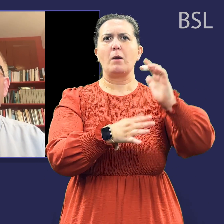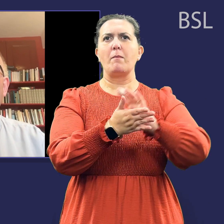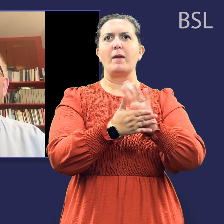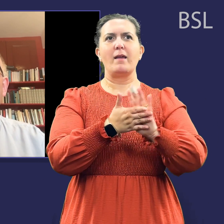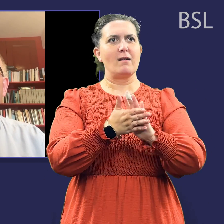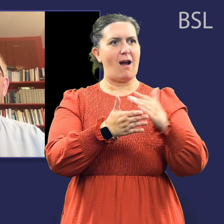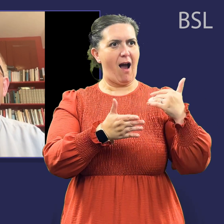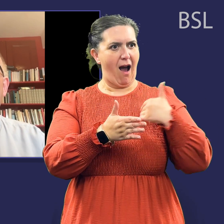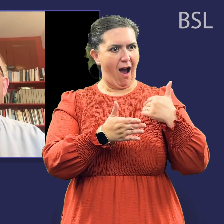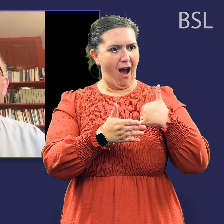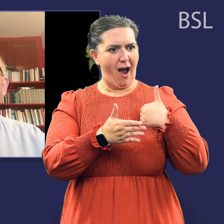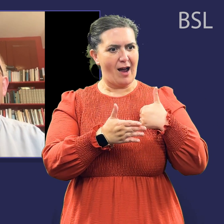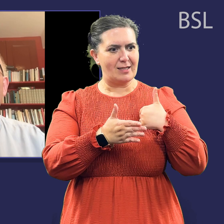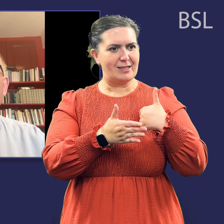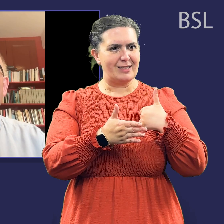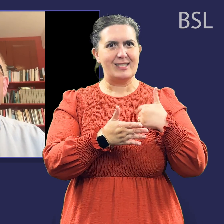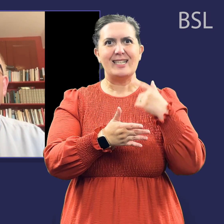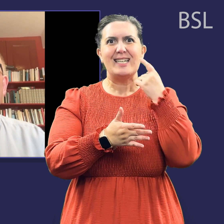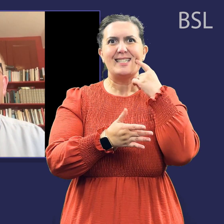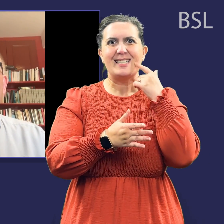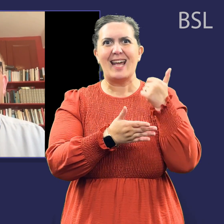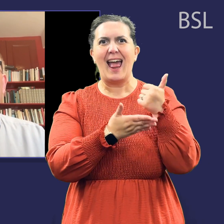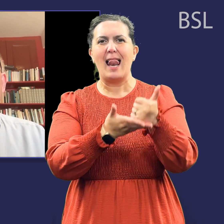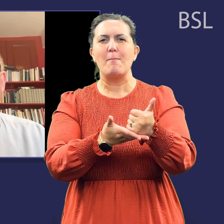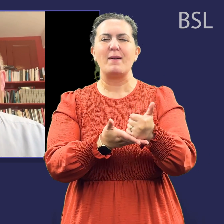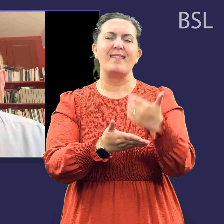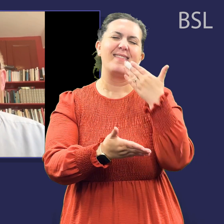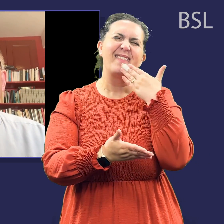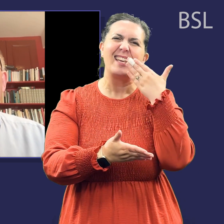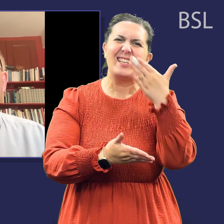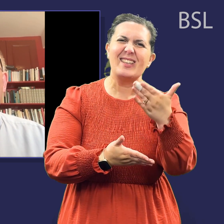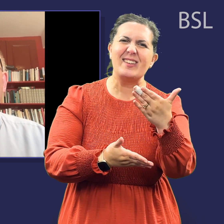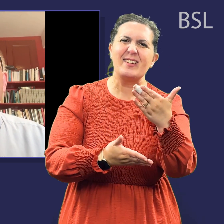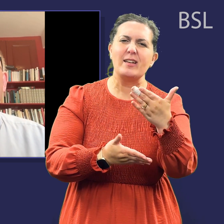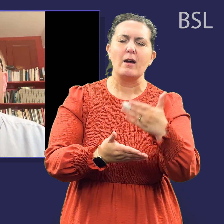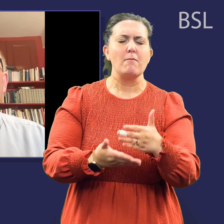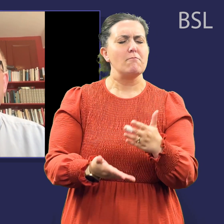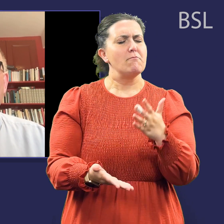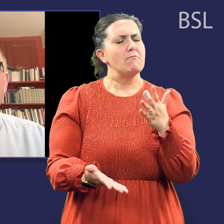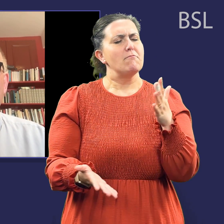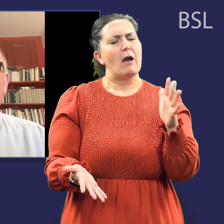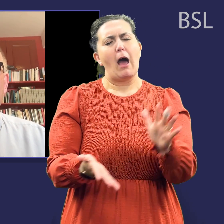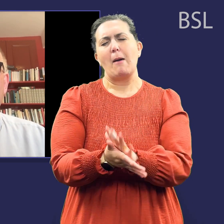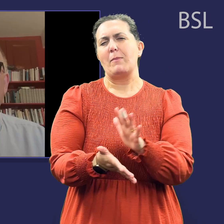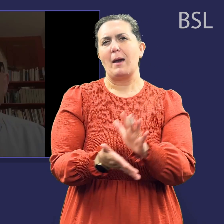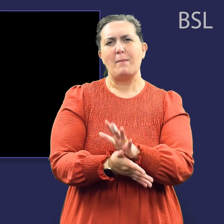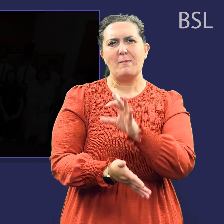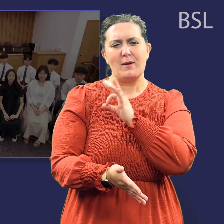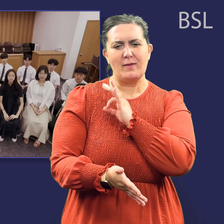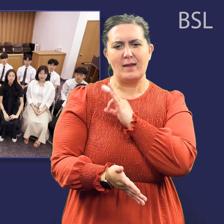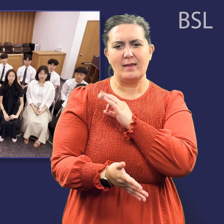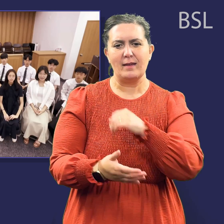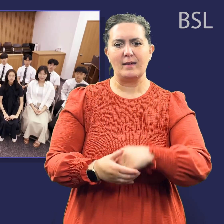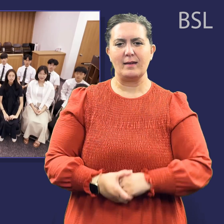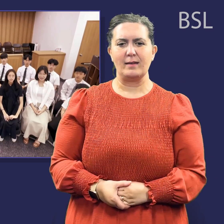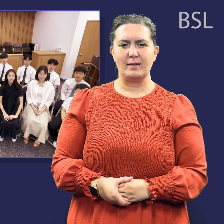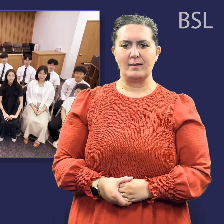stop hearts. It actually prompts them. Thank you, and a very happy birthday.